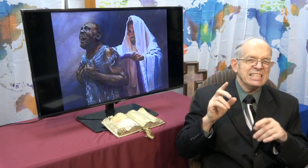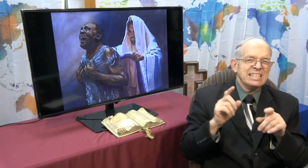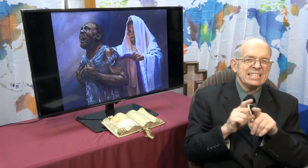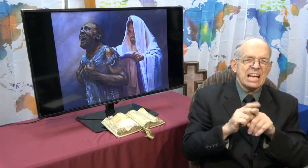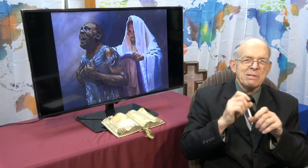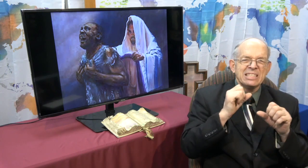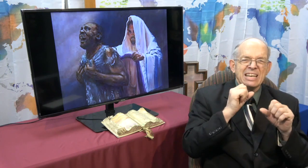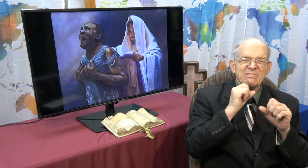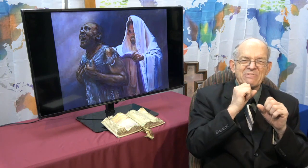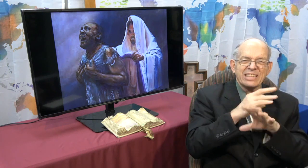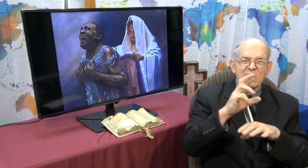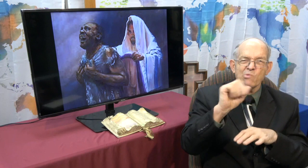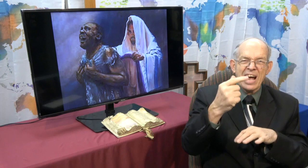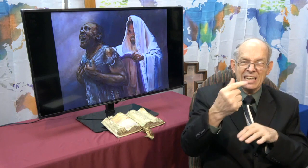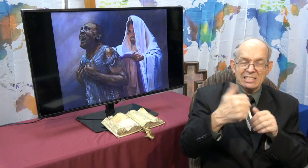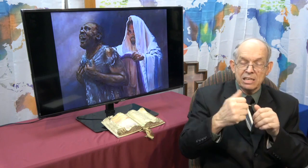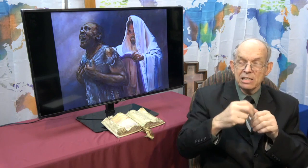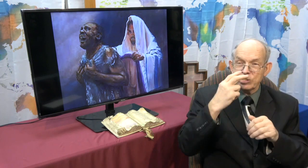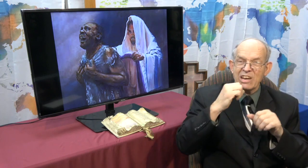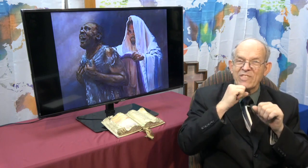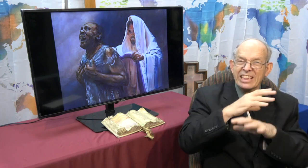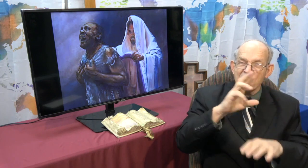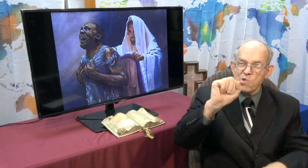righteousness is them petty rags. See, petty rags.